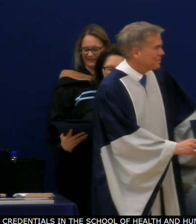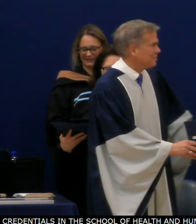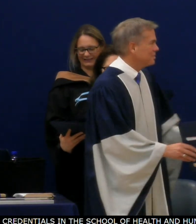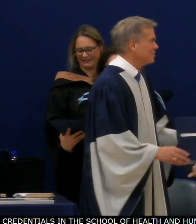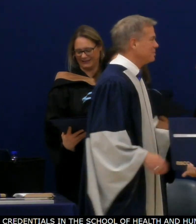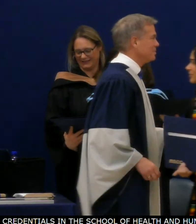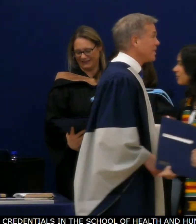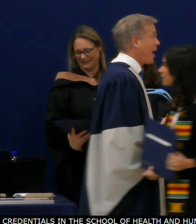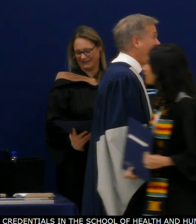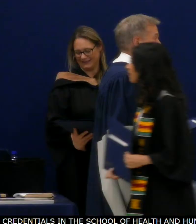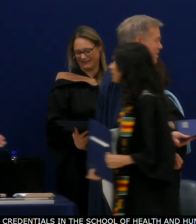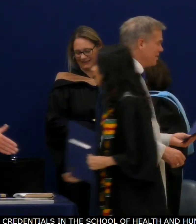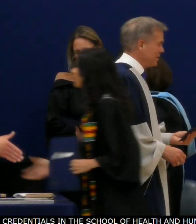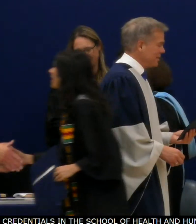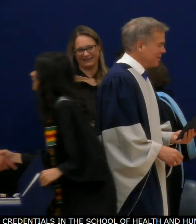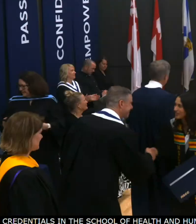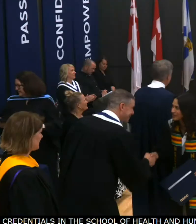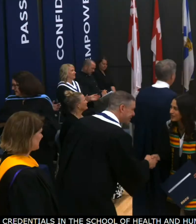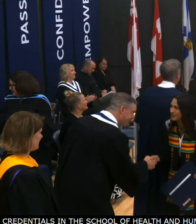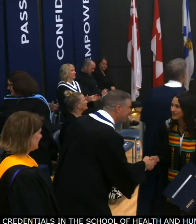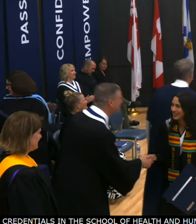Mahakpreet Kaur.